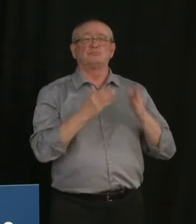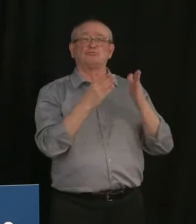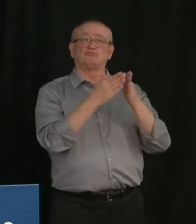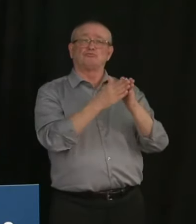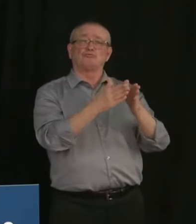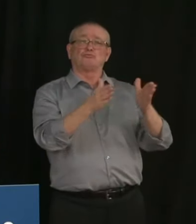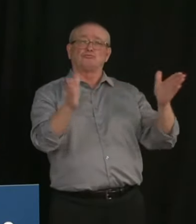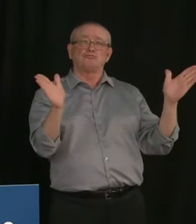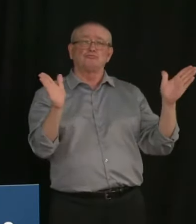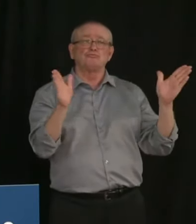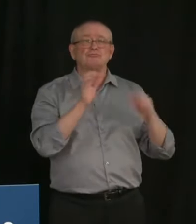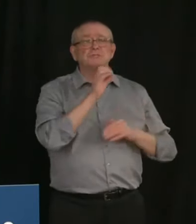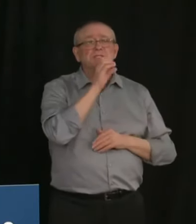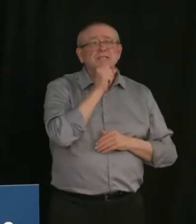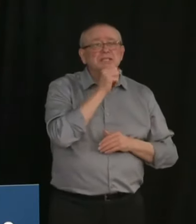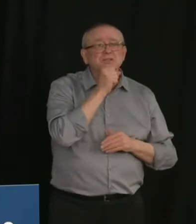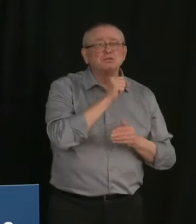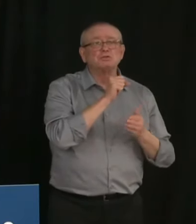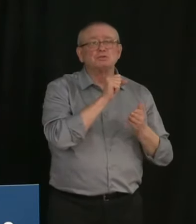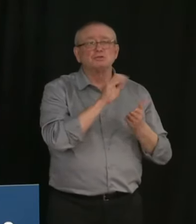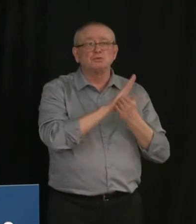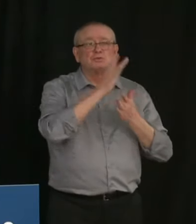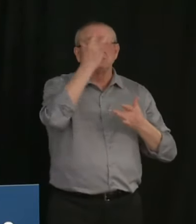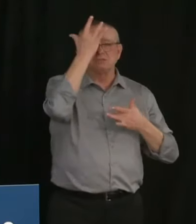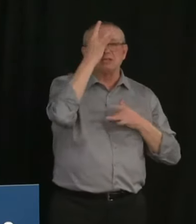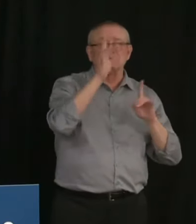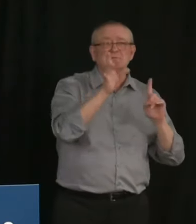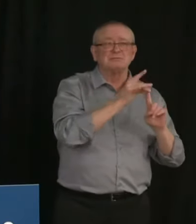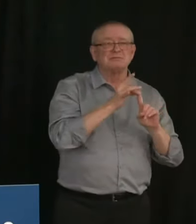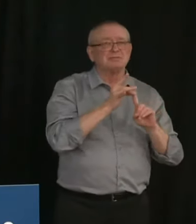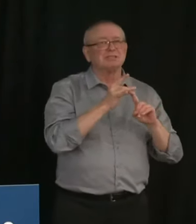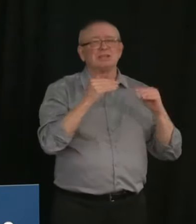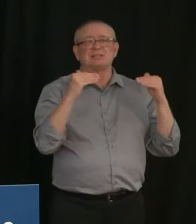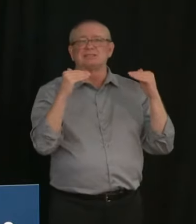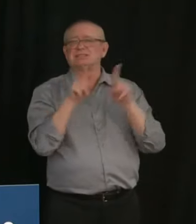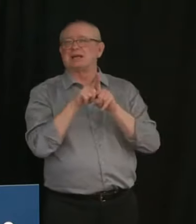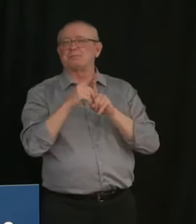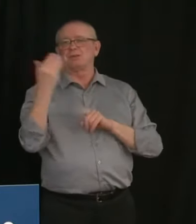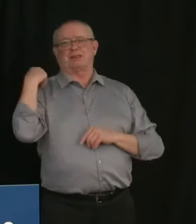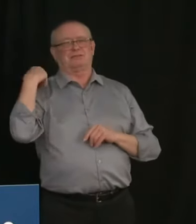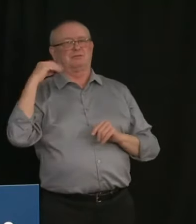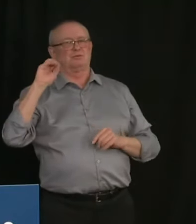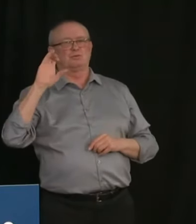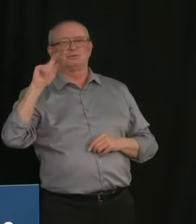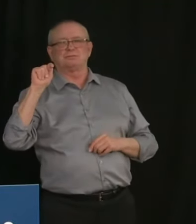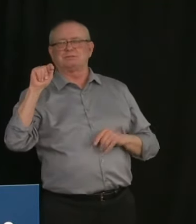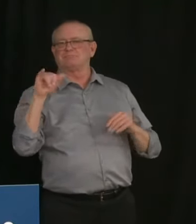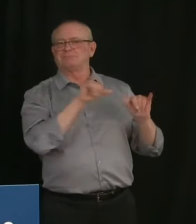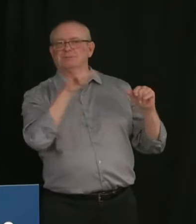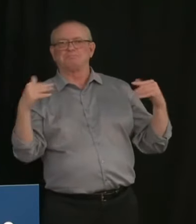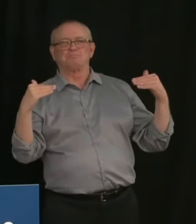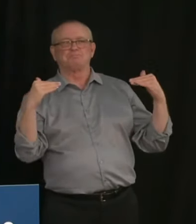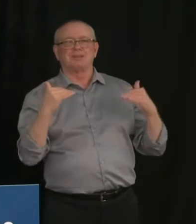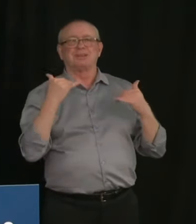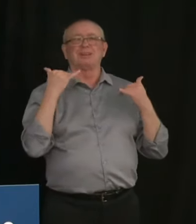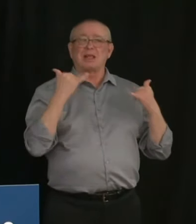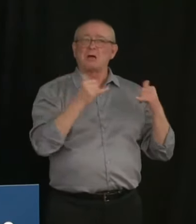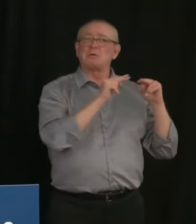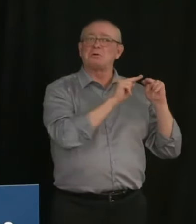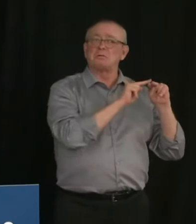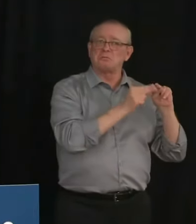level they were at in October, and they continue to trend downwards. There are 539 people